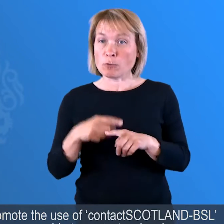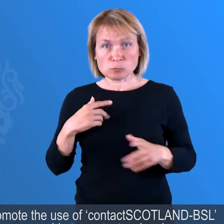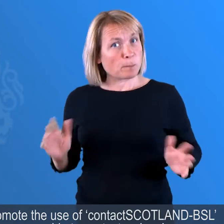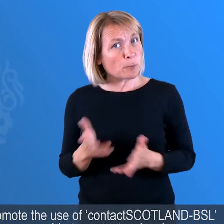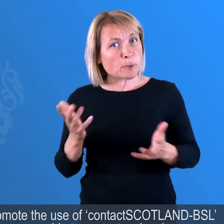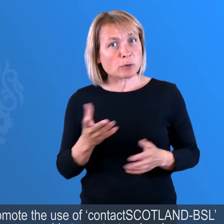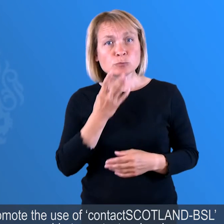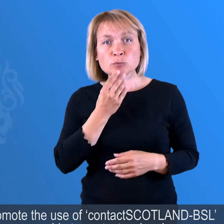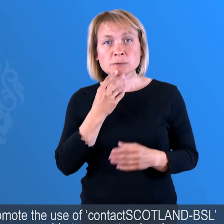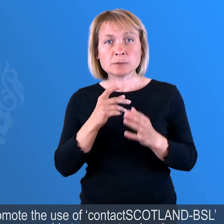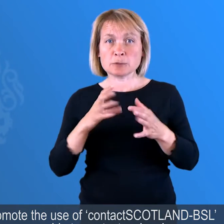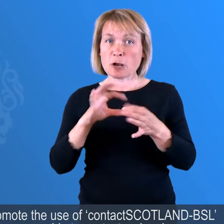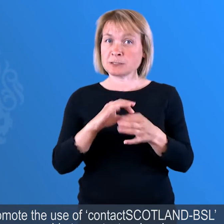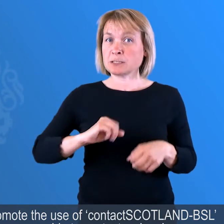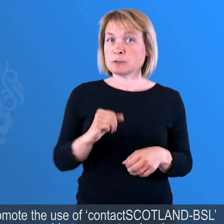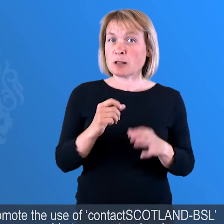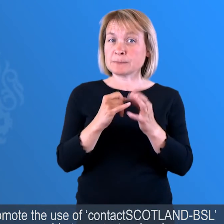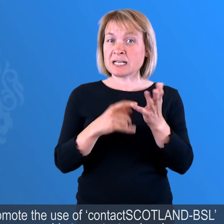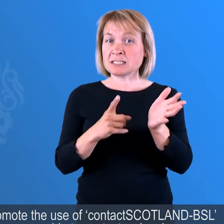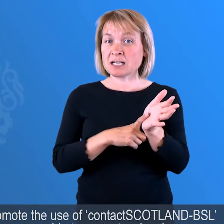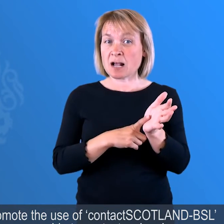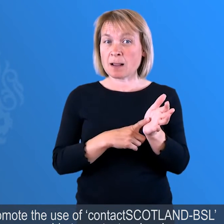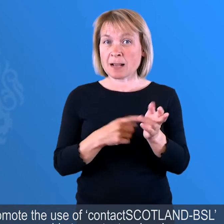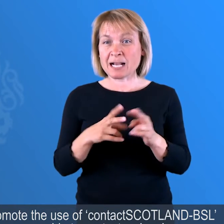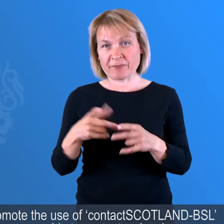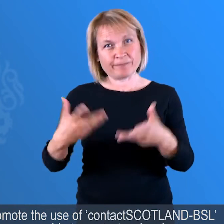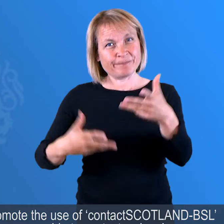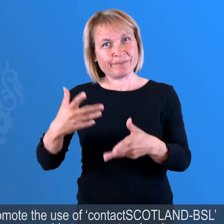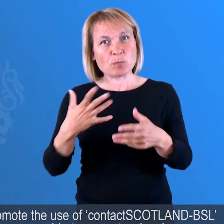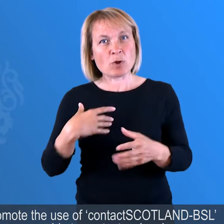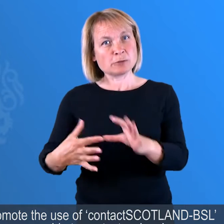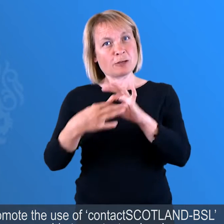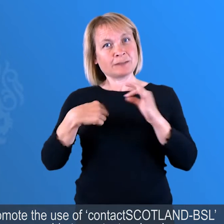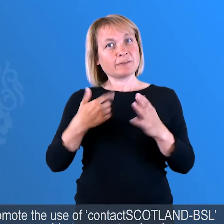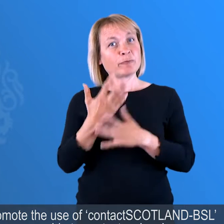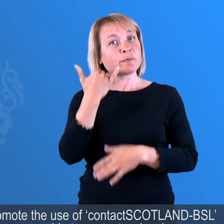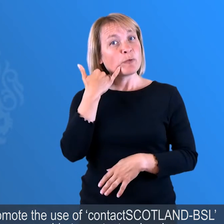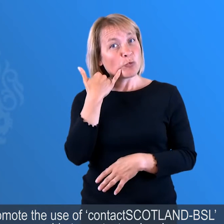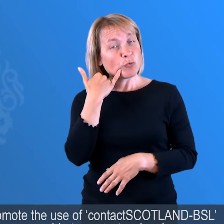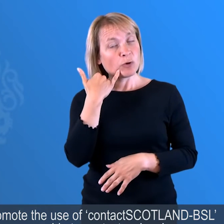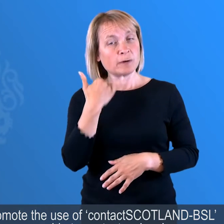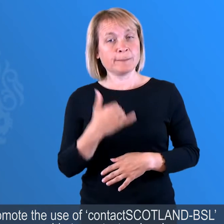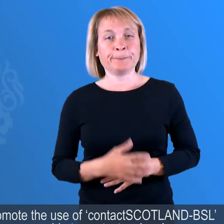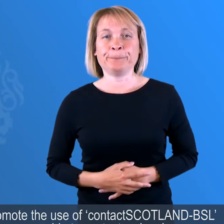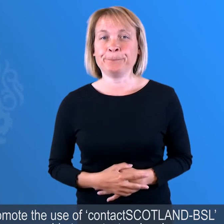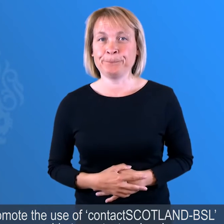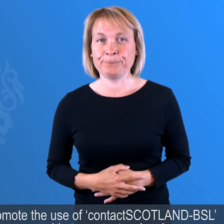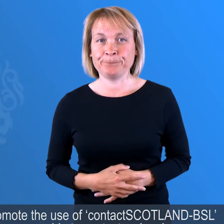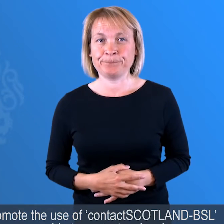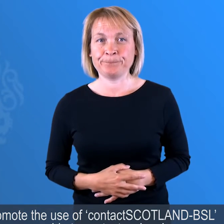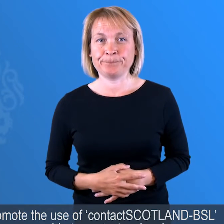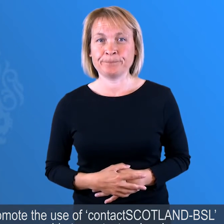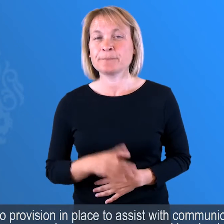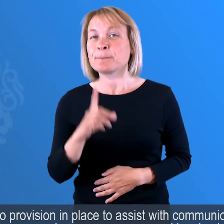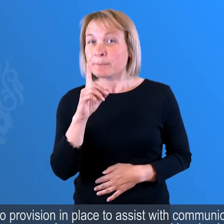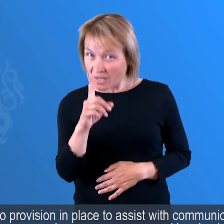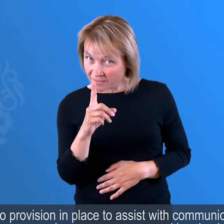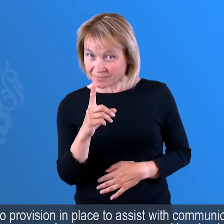also promote the use of Contact Scotland-BSL when users are able to contact us by phone.